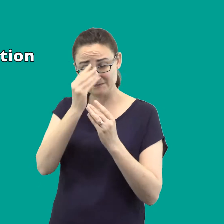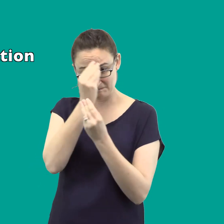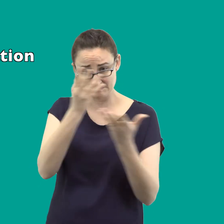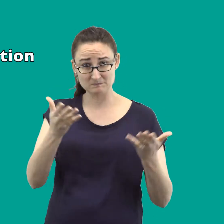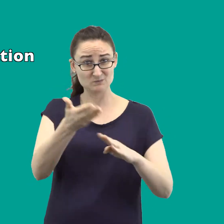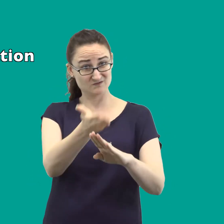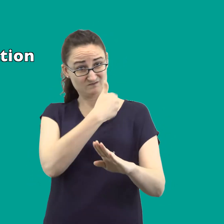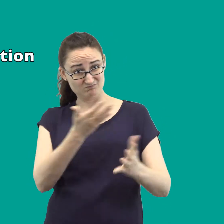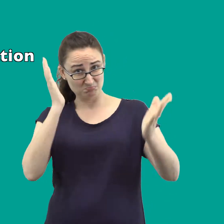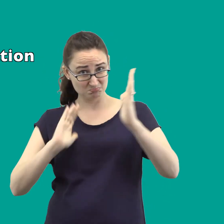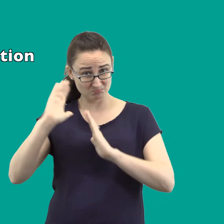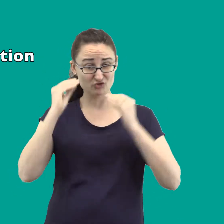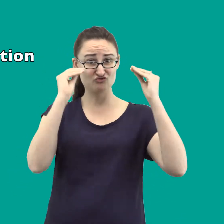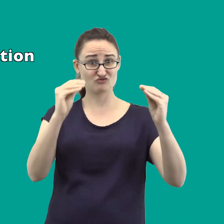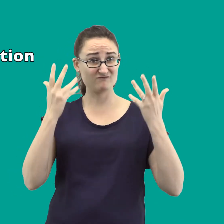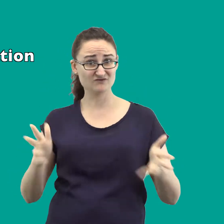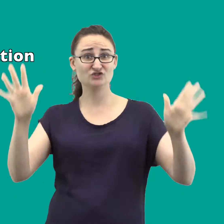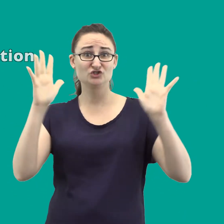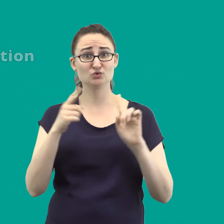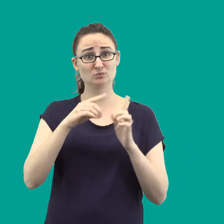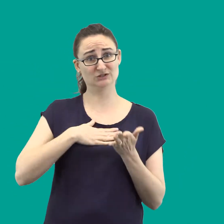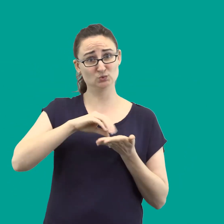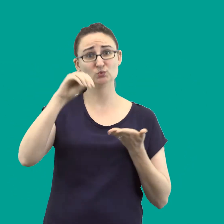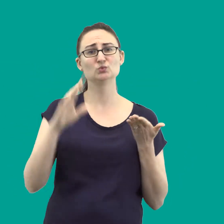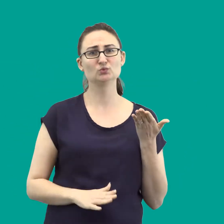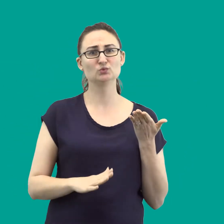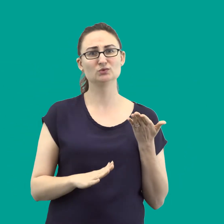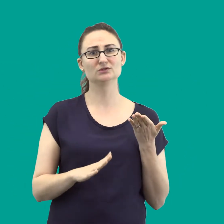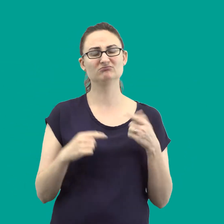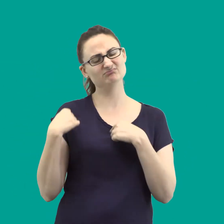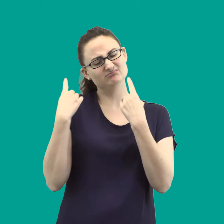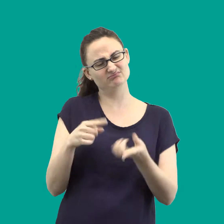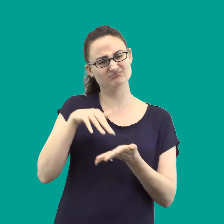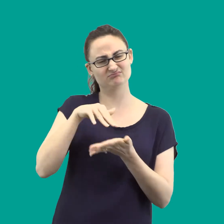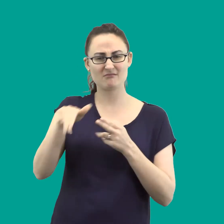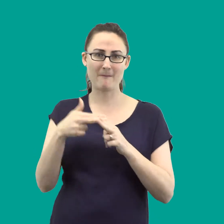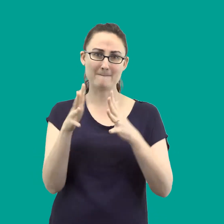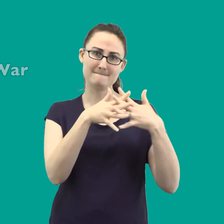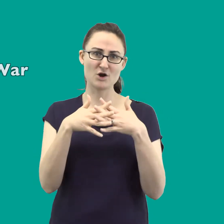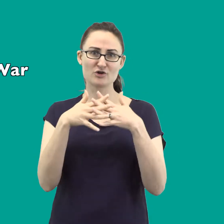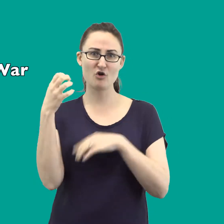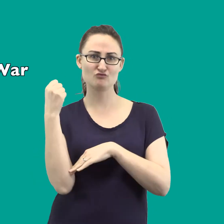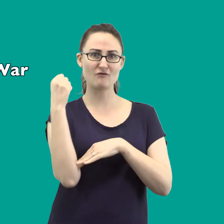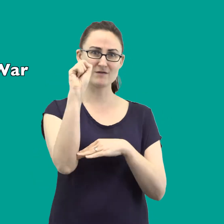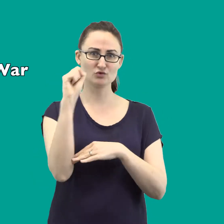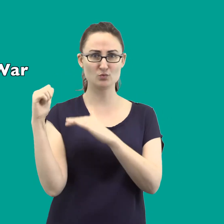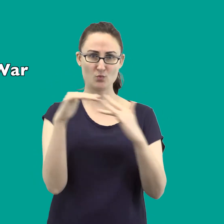I review all the previously learned information with my students. My students have been studying the American Revolutionary